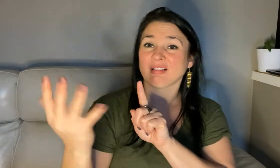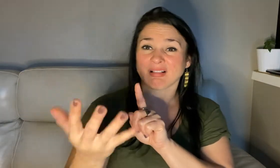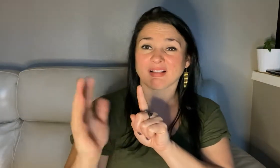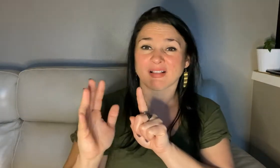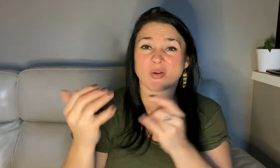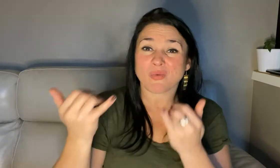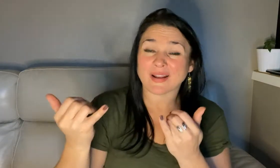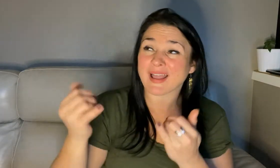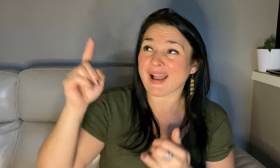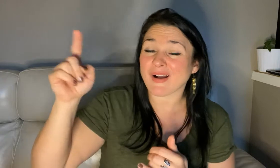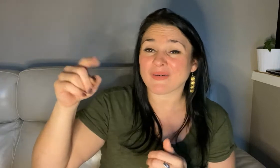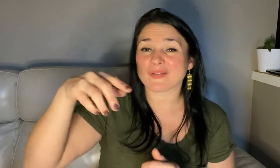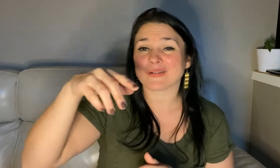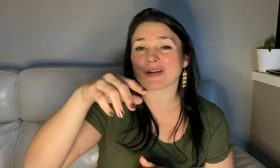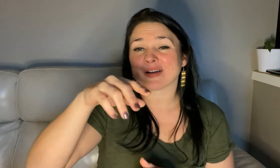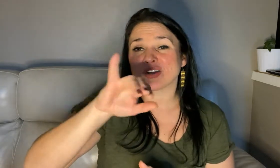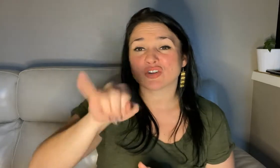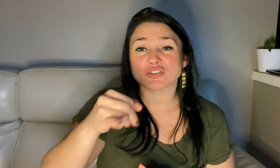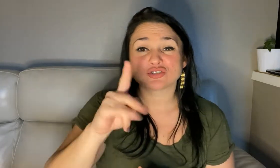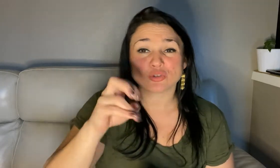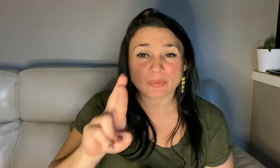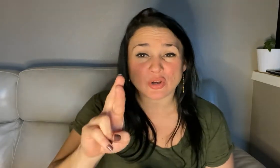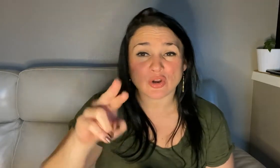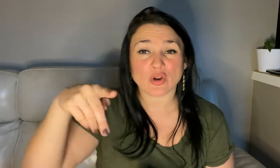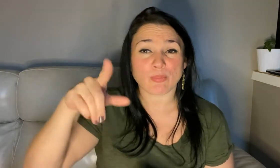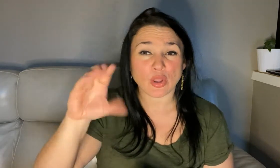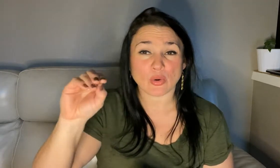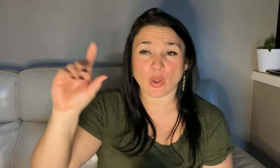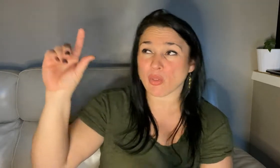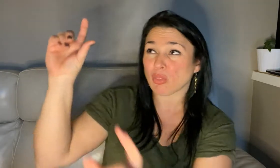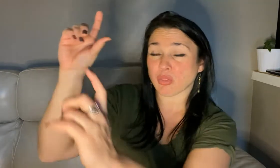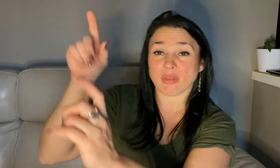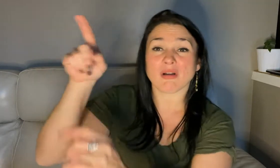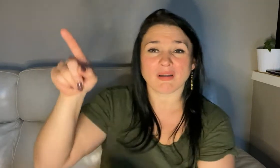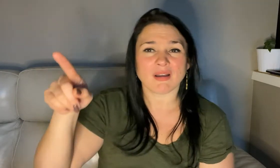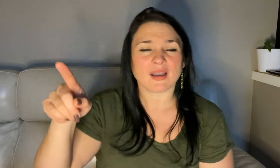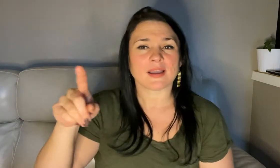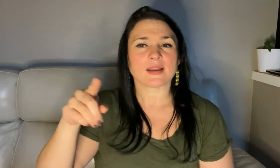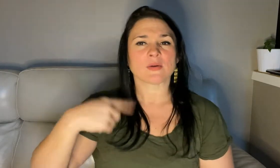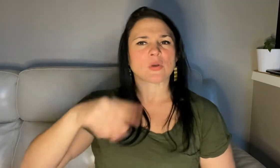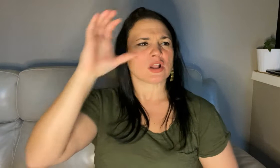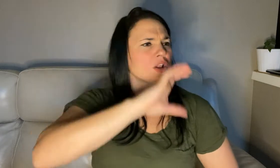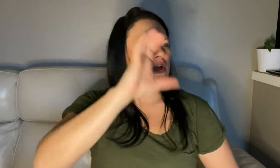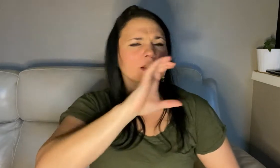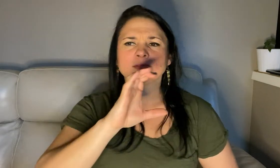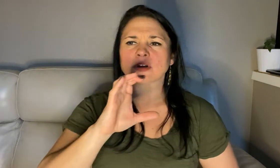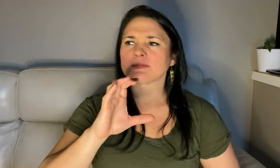is people around us right now, you know, we've got Jupiter and Pluto close by together,